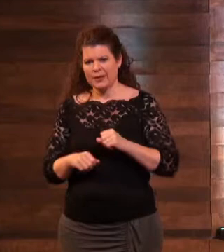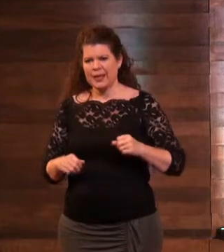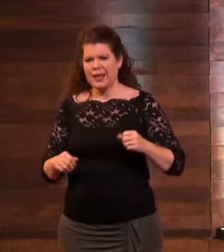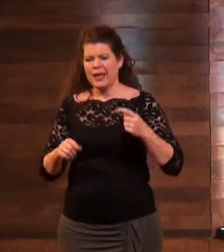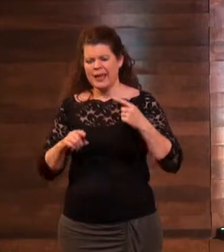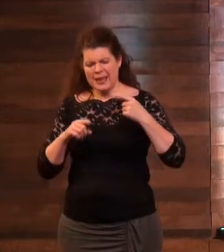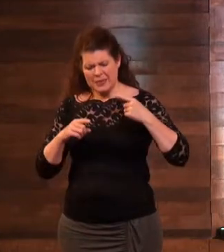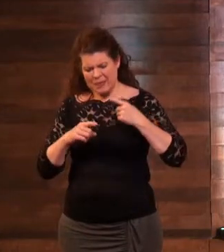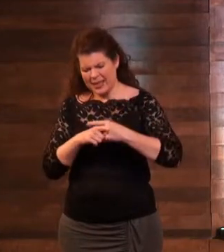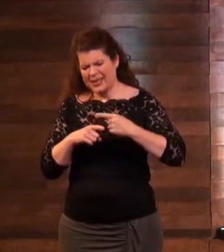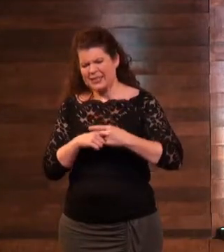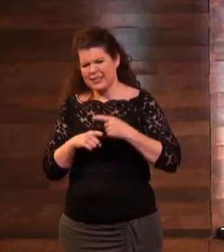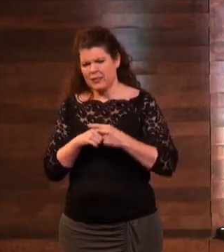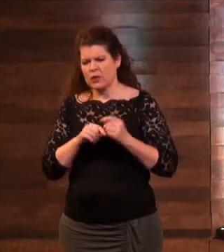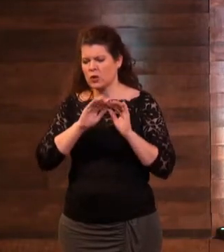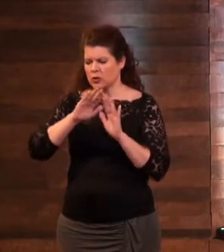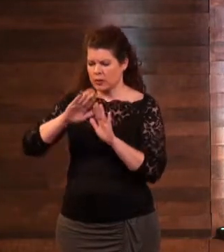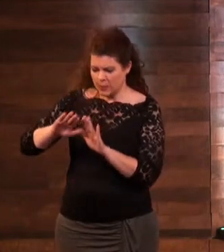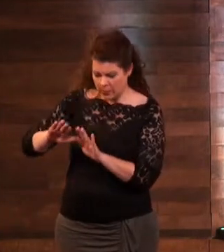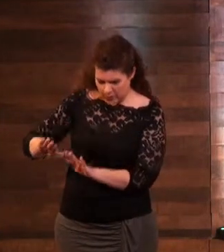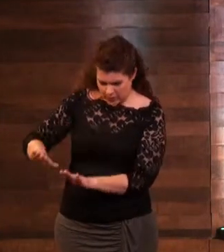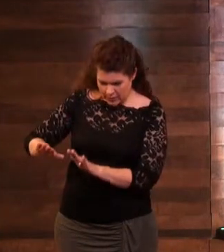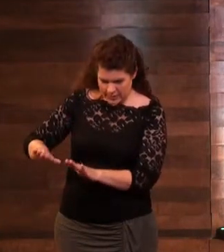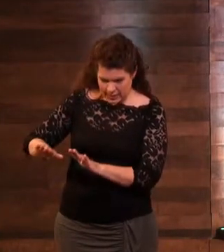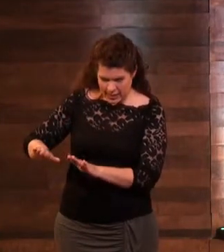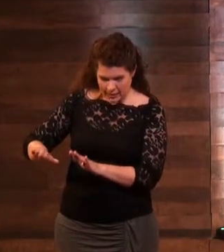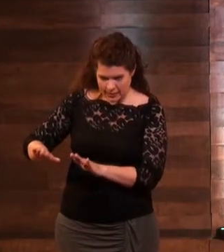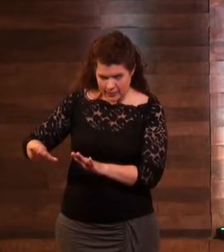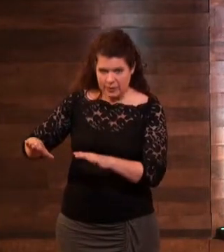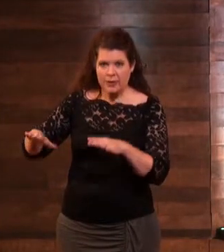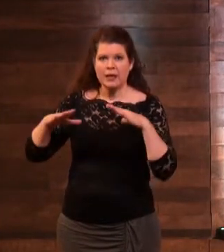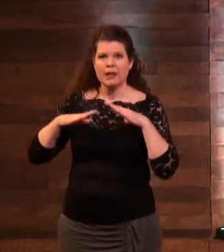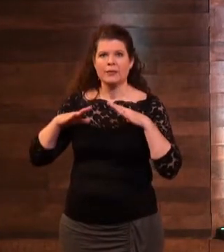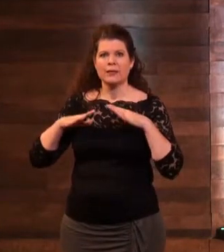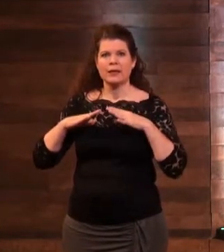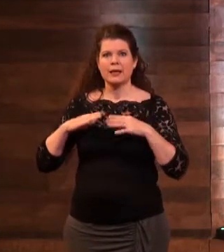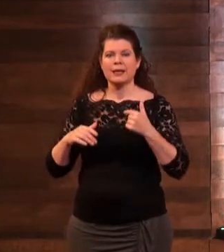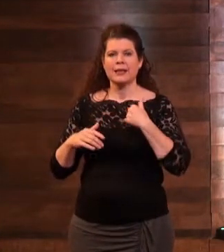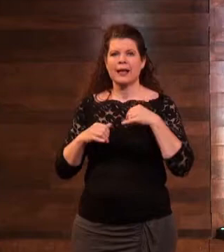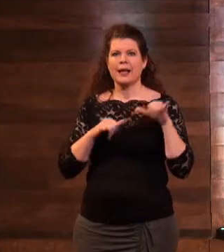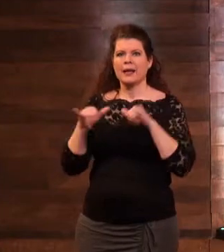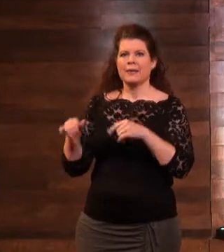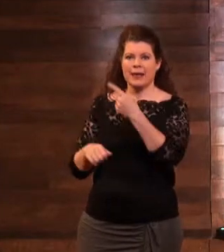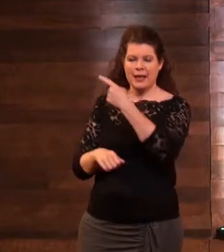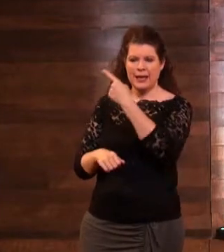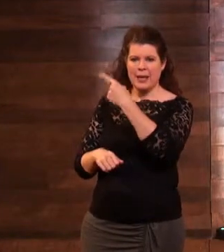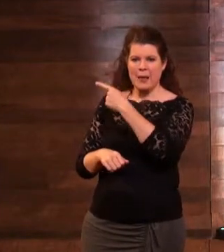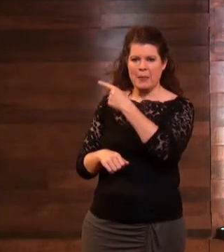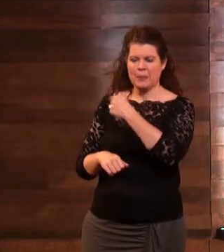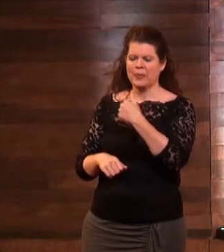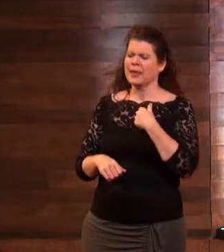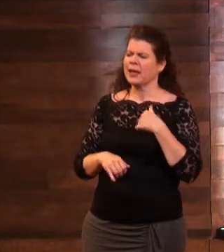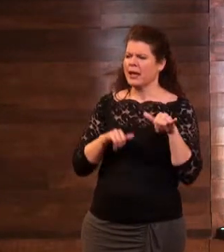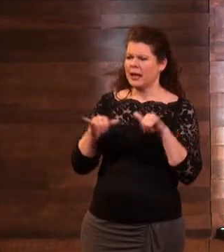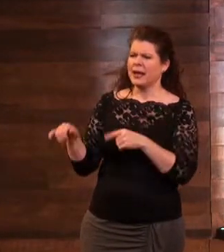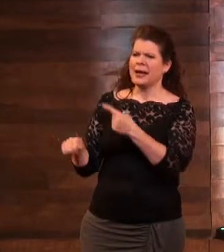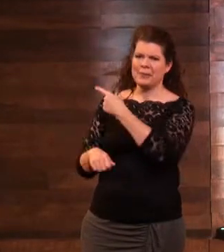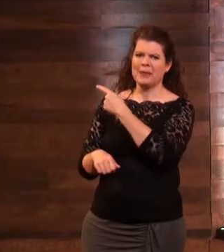keep working and working. I'm a lot like this guy. Yeah, I'm a lot like Mr.